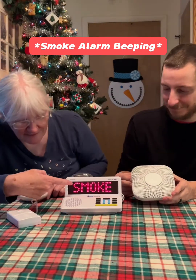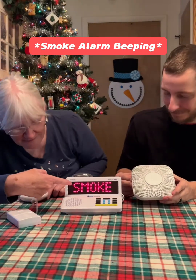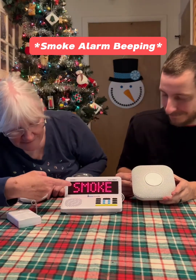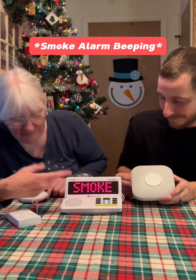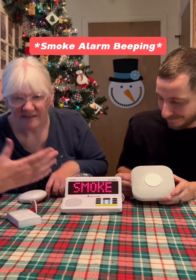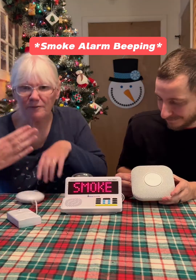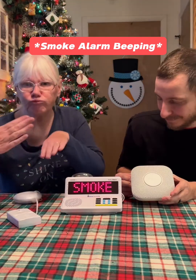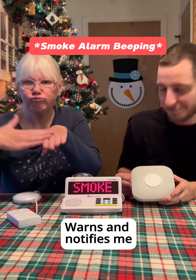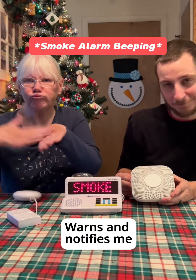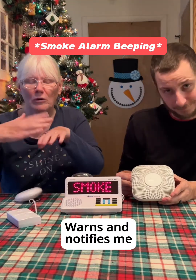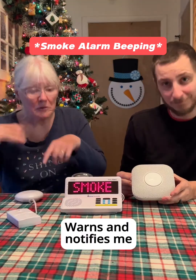Smoke.